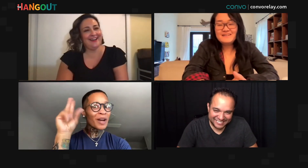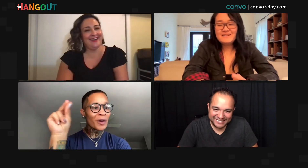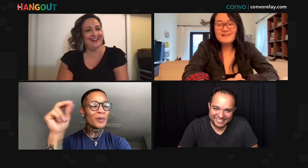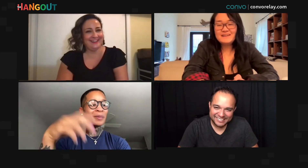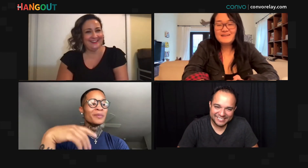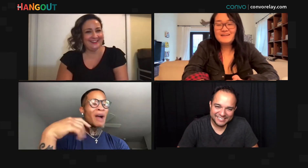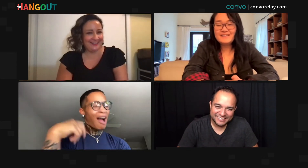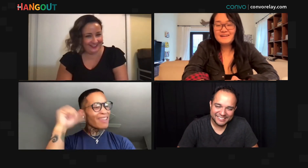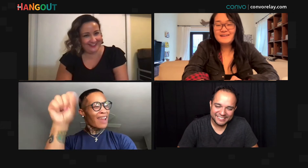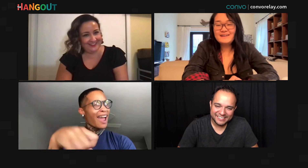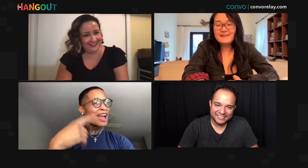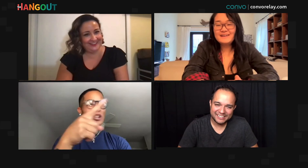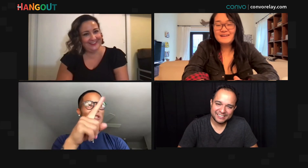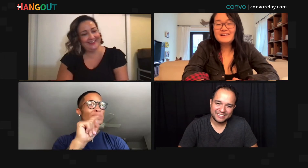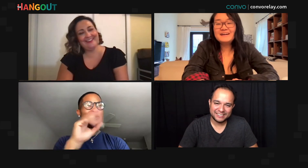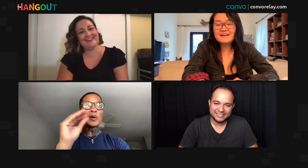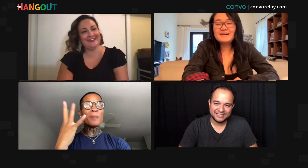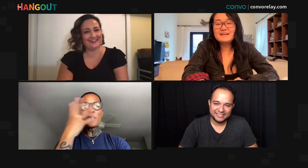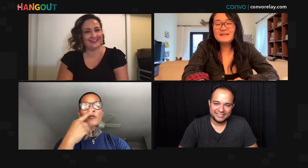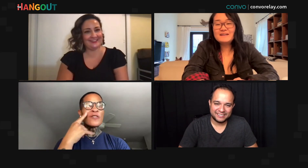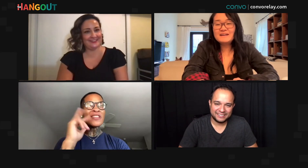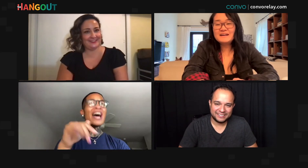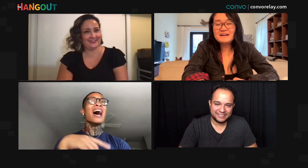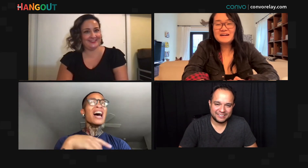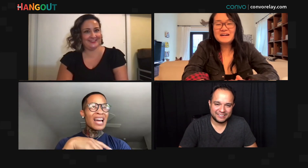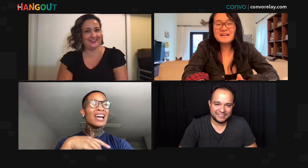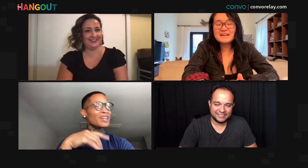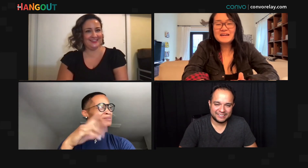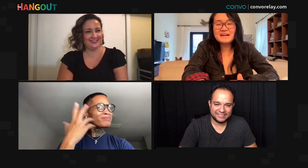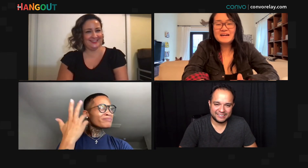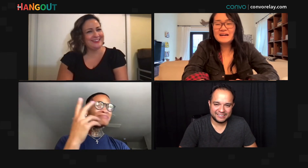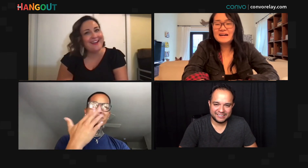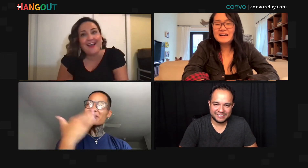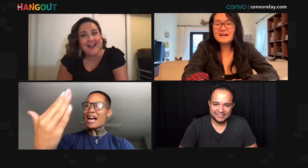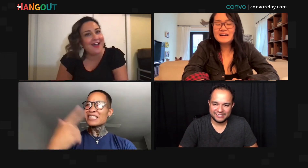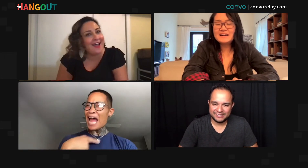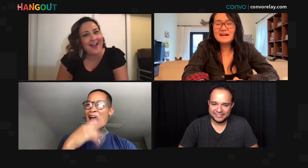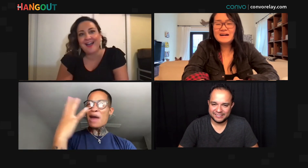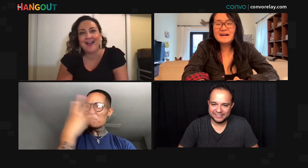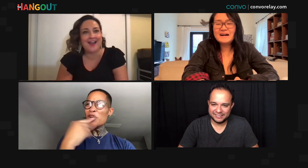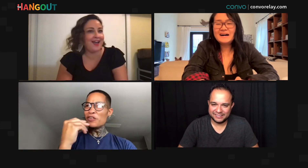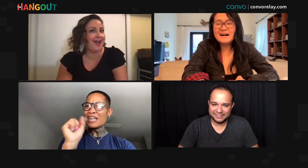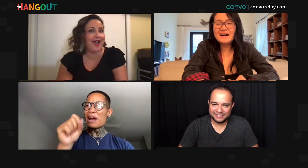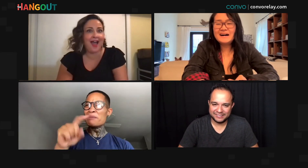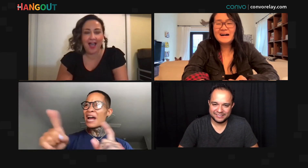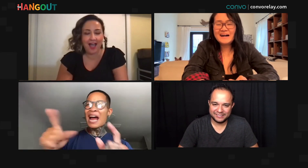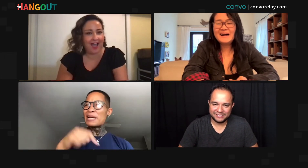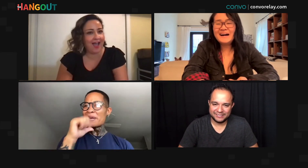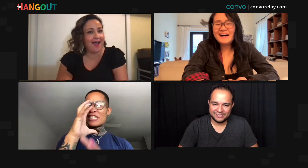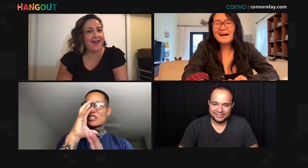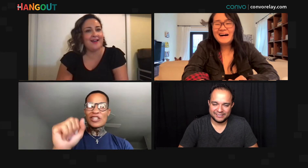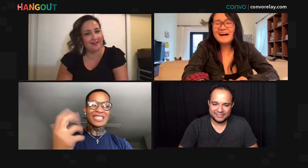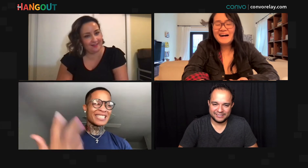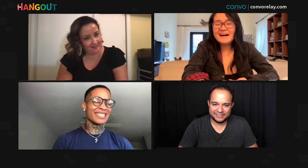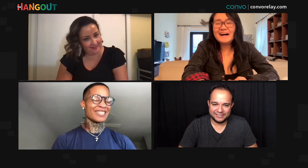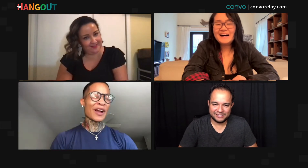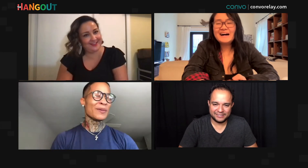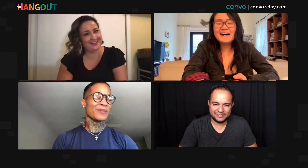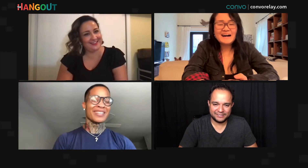like, no. And they're like, "Oh, but I can. You're so beautiful." And I'm like, thanks. I'm beautiful. I am, but no,